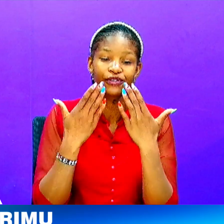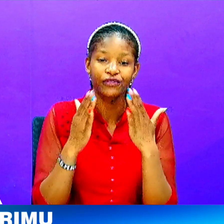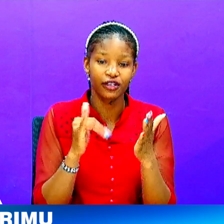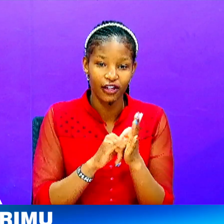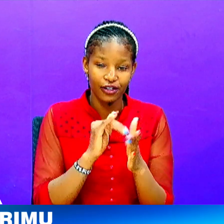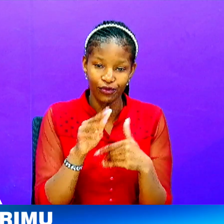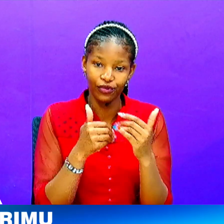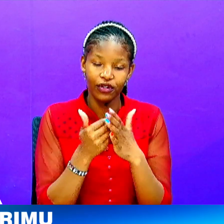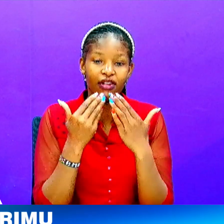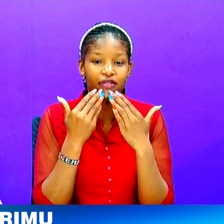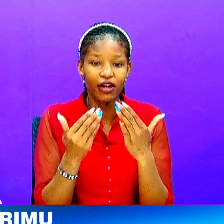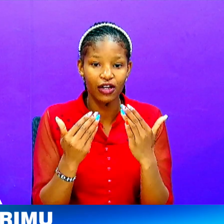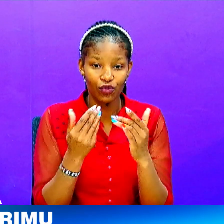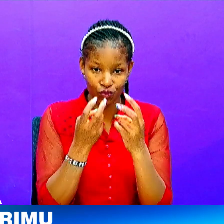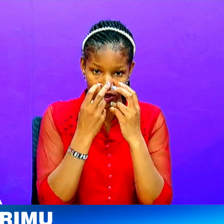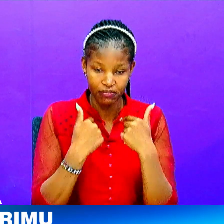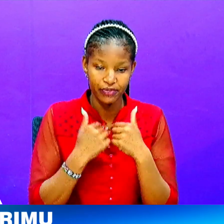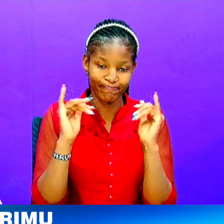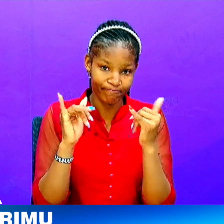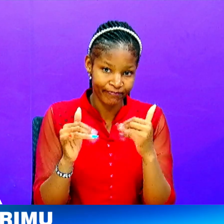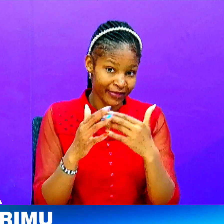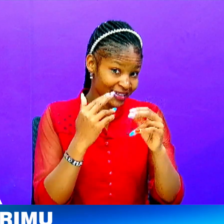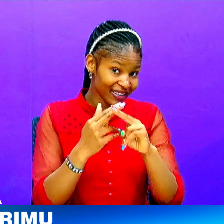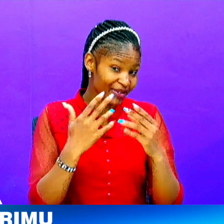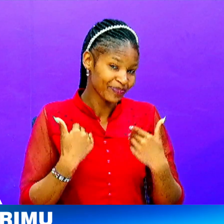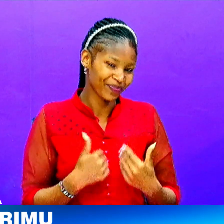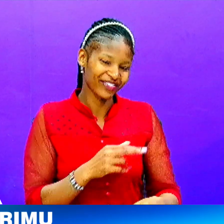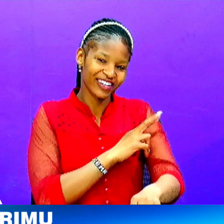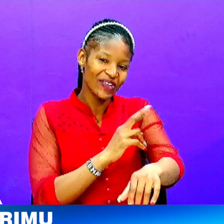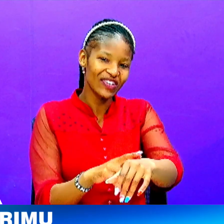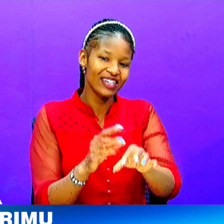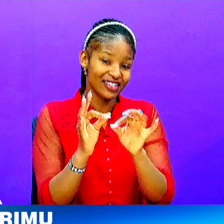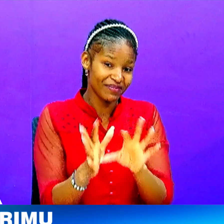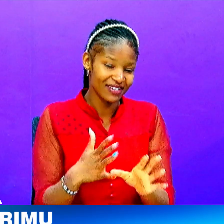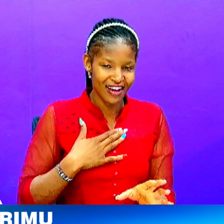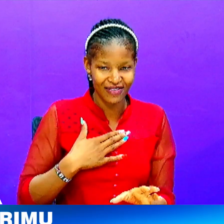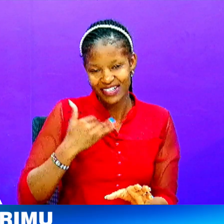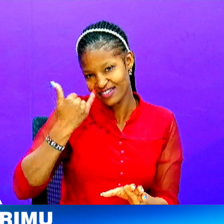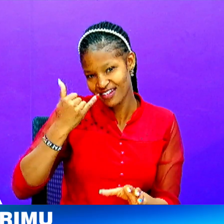That's all we had prepared for you, our viewers. Thank you for watching Prime News with me, Ruth Wairimu.